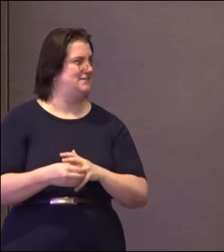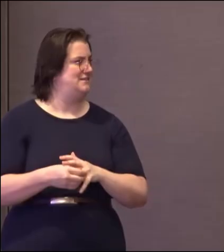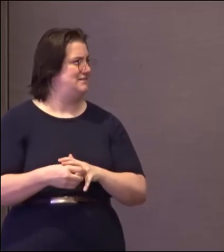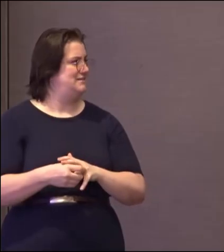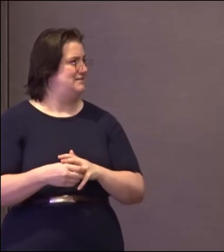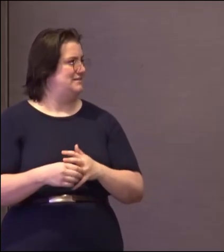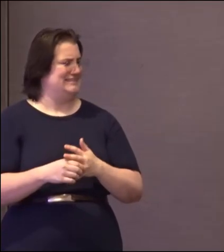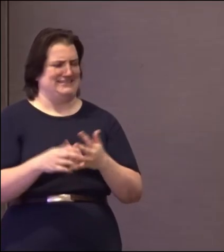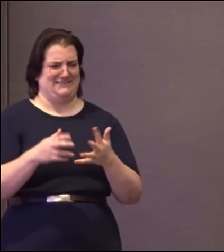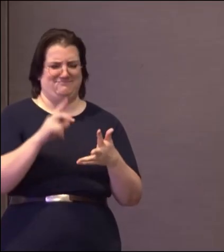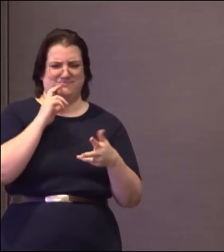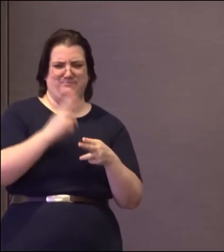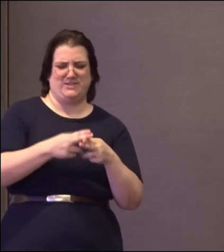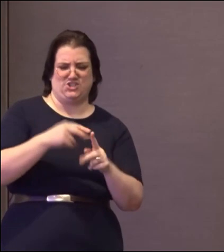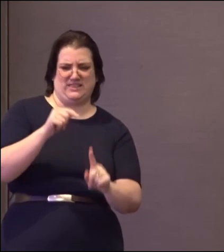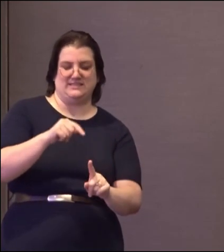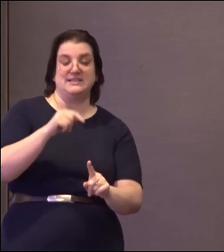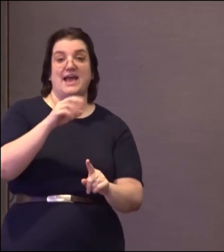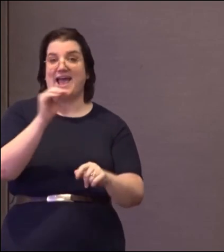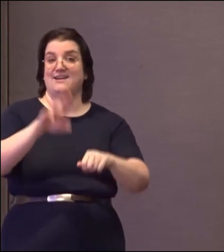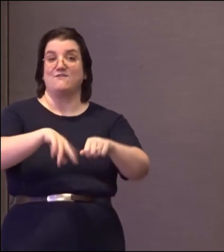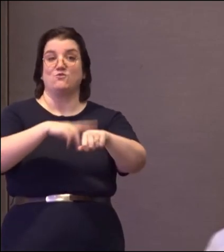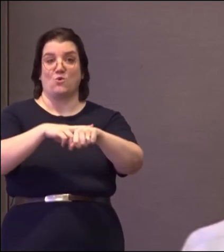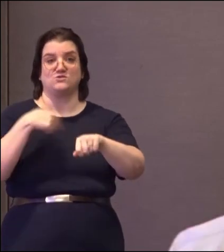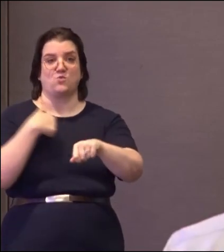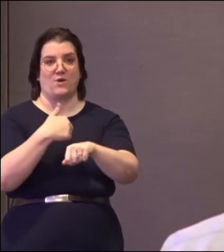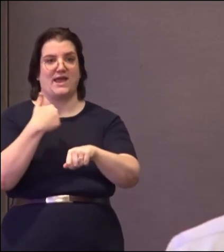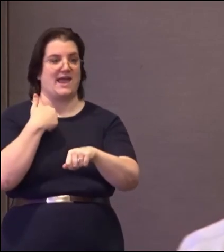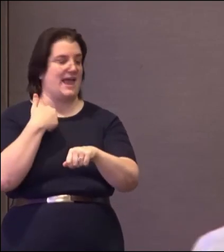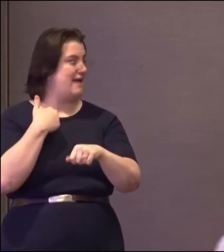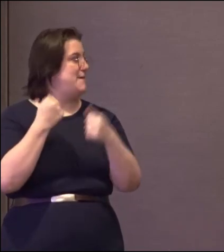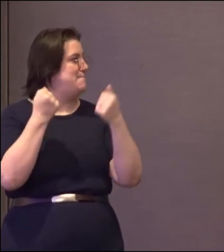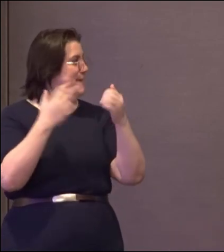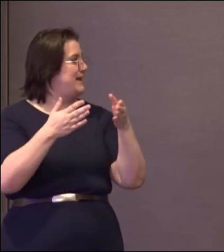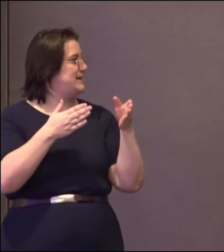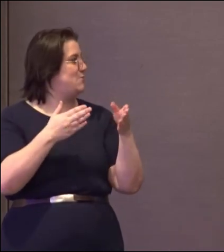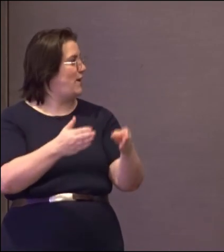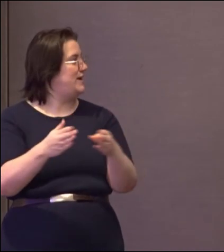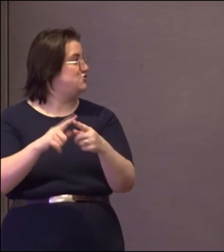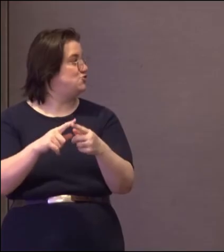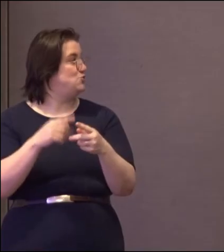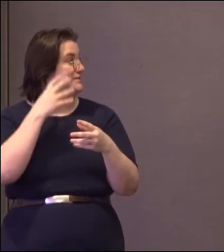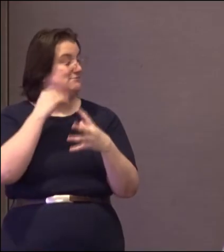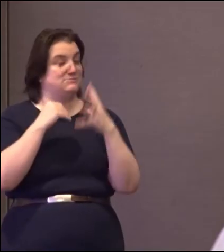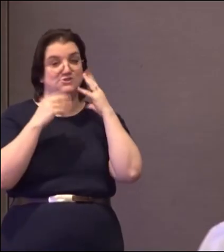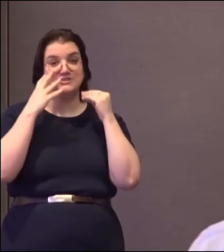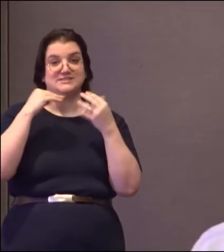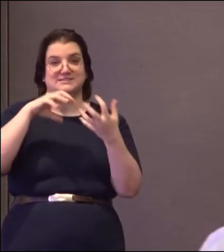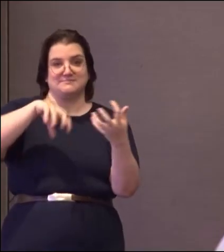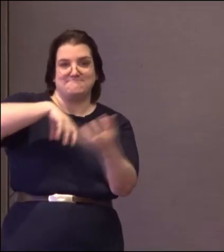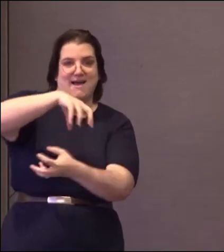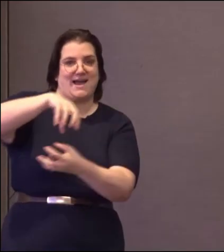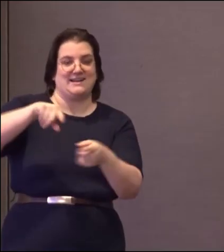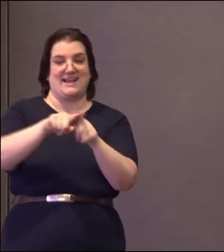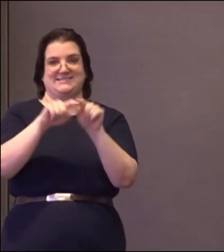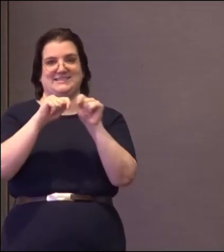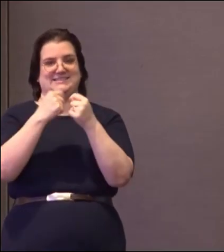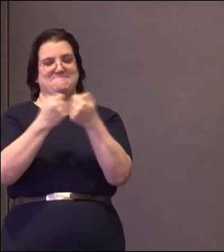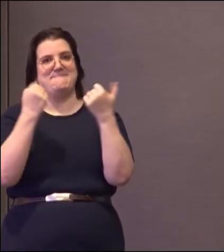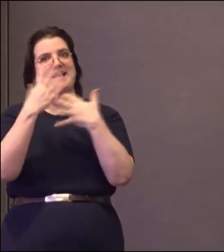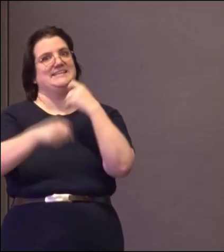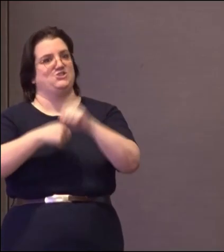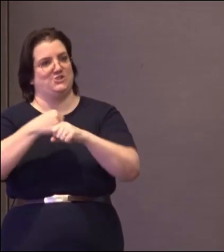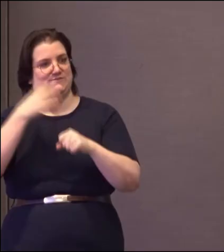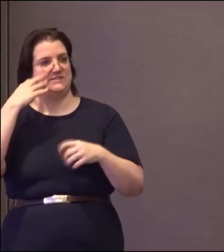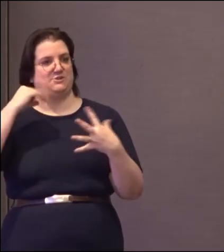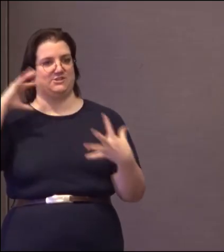did mention that. And of course, we have many years of experience combined as a team. We've been doing this for a long time. And